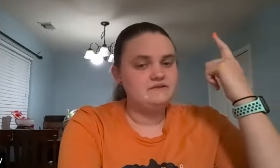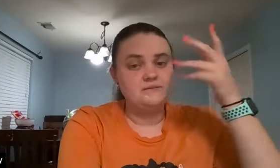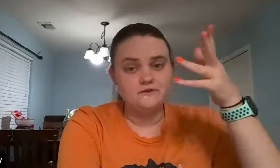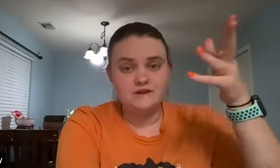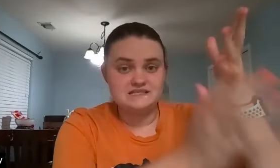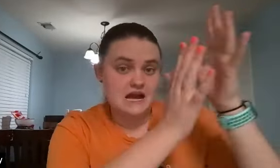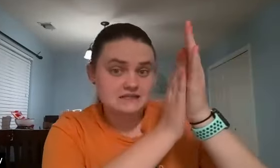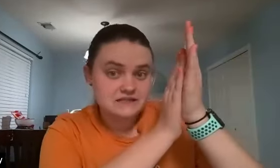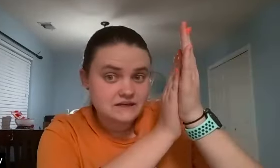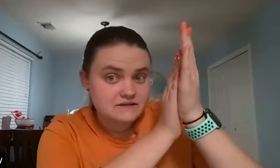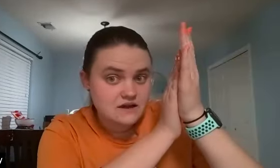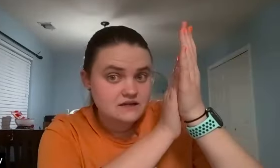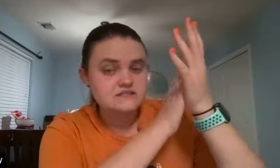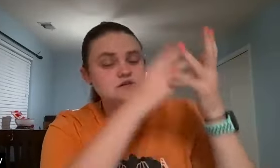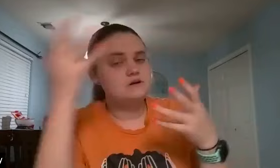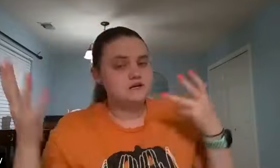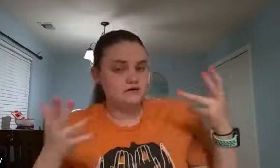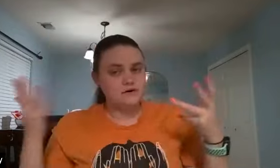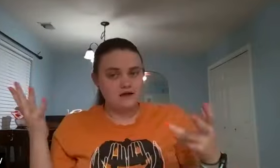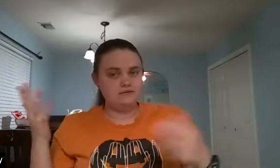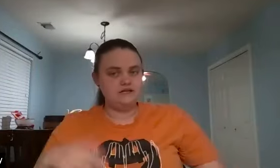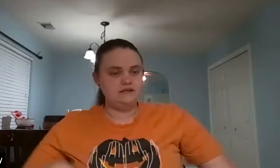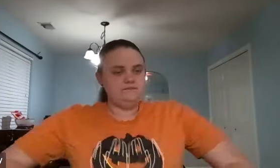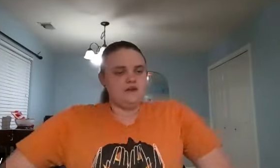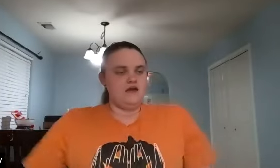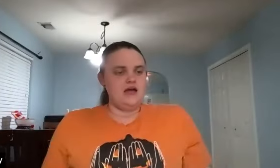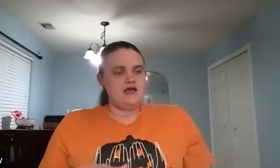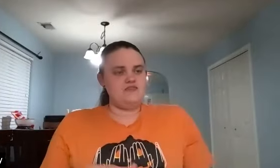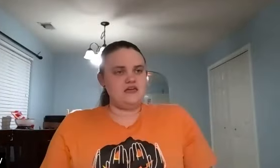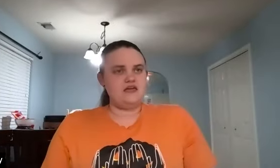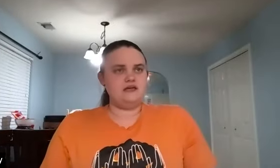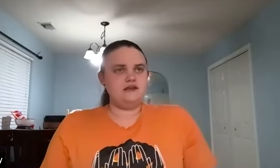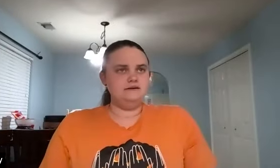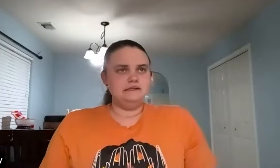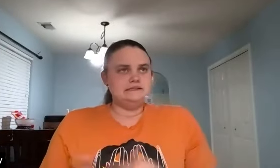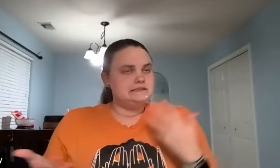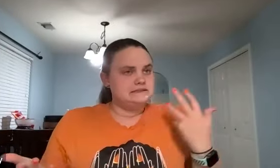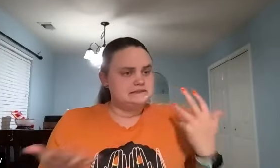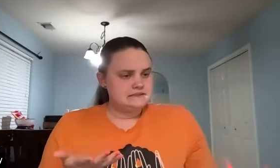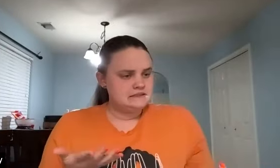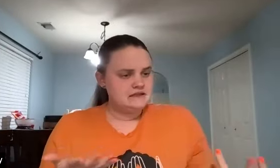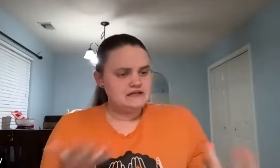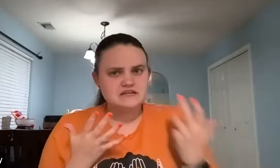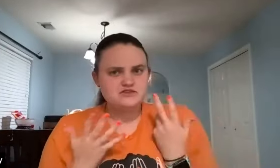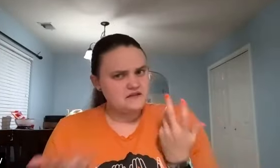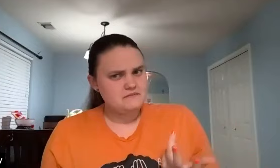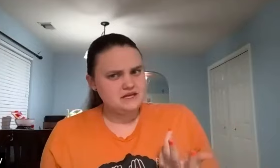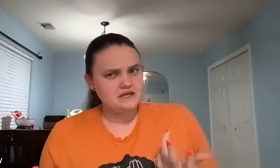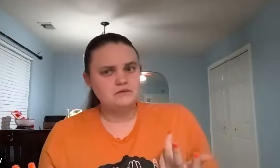it up for you guys to ask any signs that you want to know for Halloween. And then, like I said, there's not that many. We